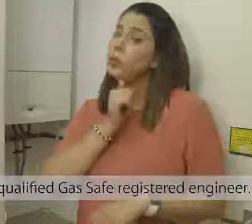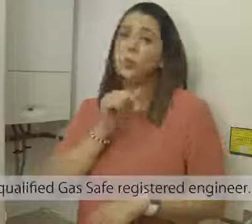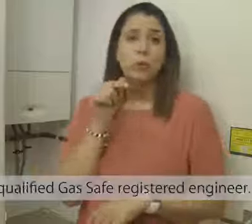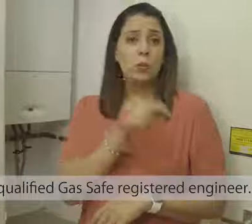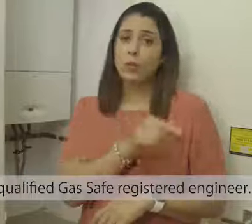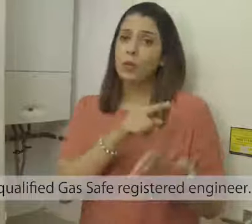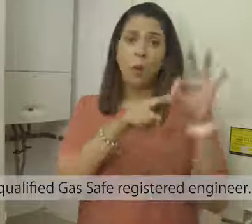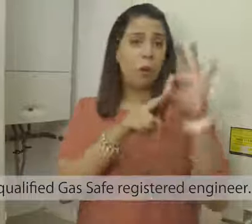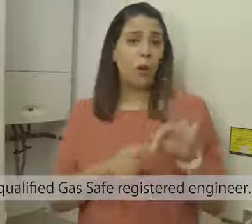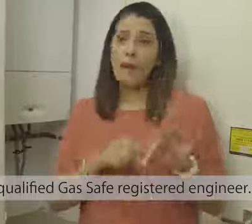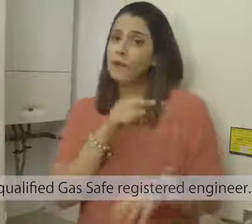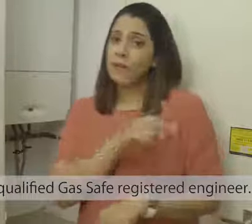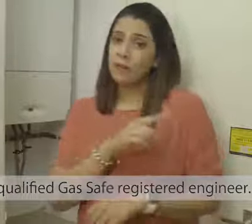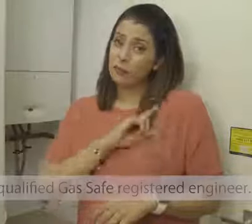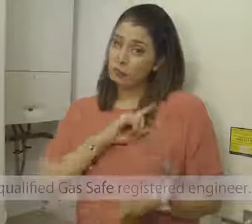qualified, gas-safe registered engineer.